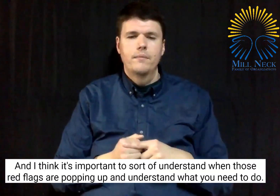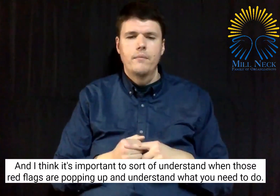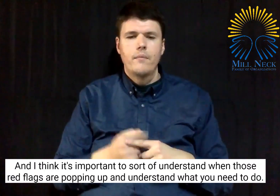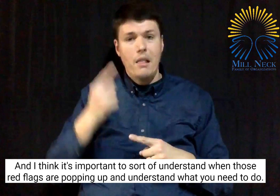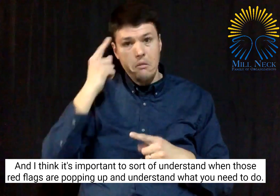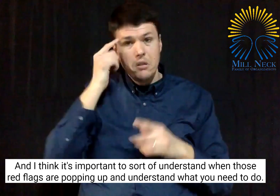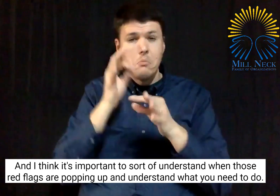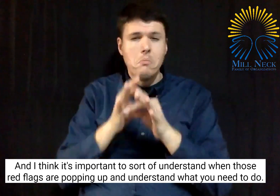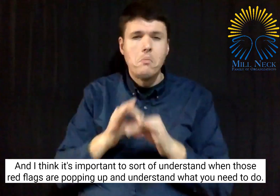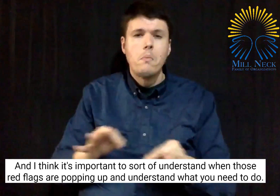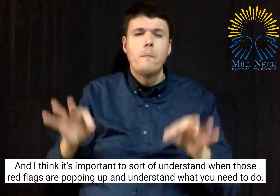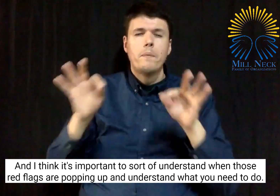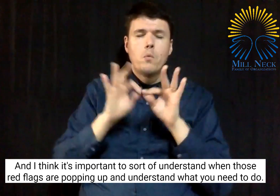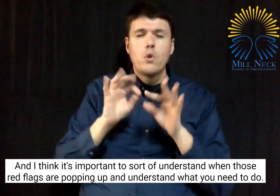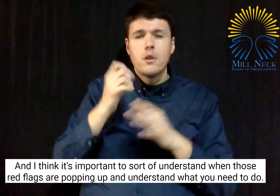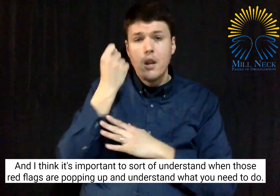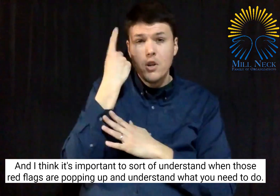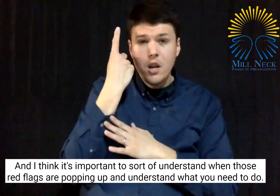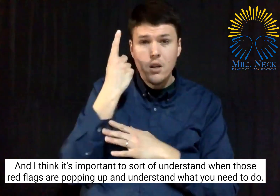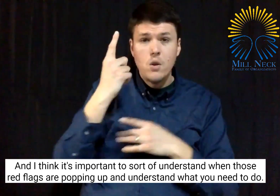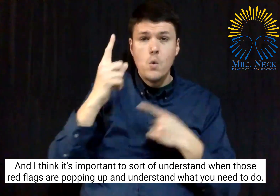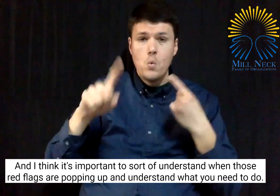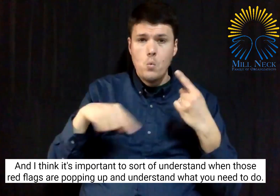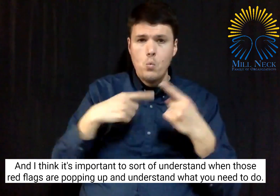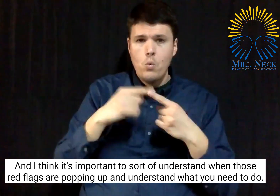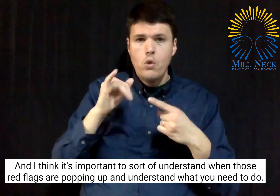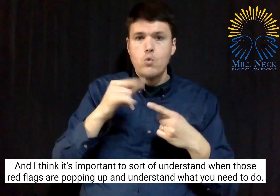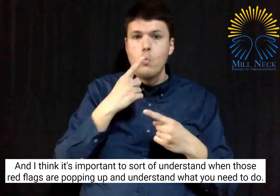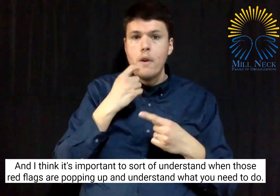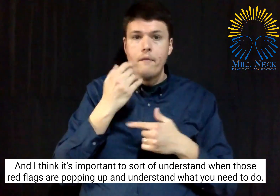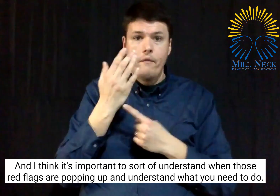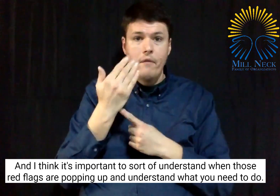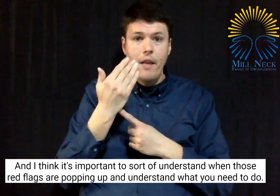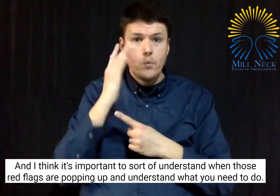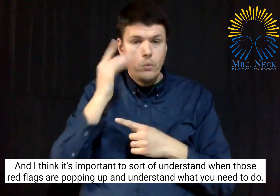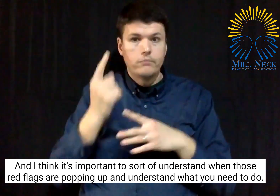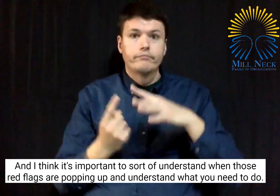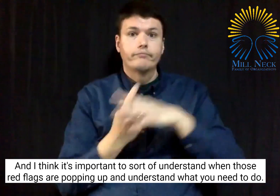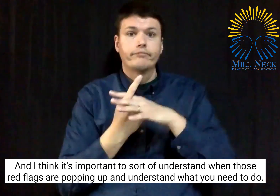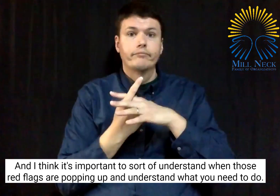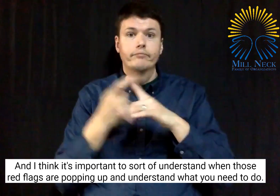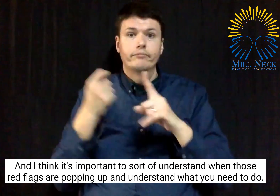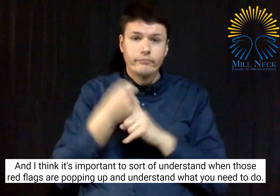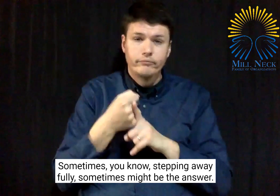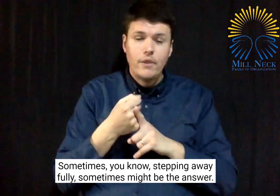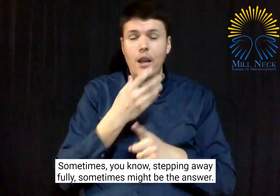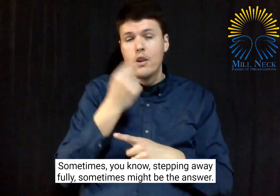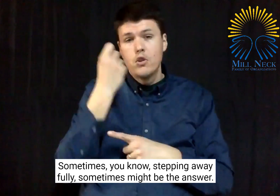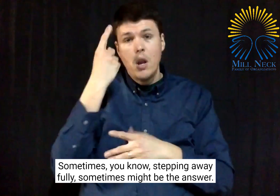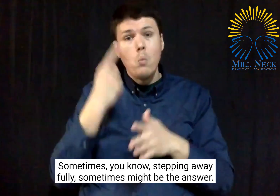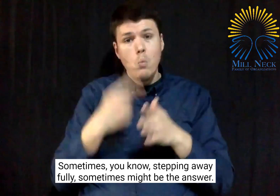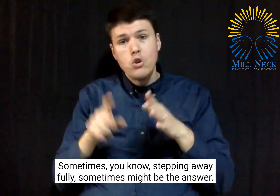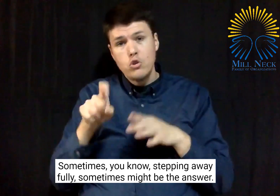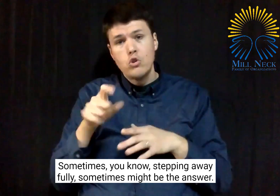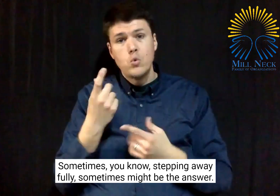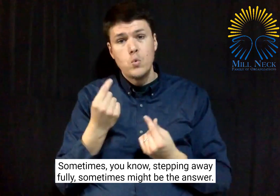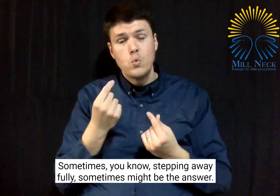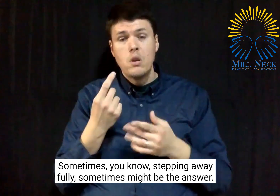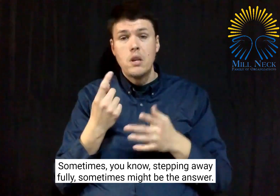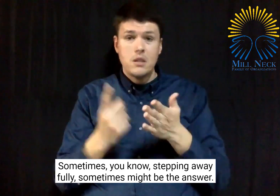important to sort of understand when those red flags are popping up, and understand what you need to do. Sometimes, stepping away fully